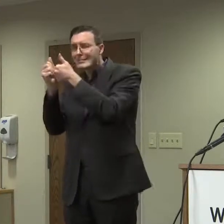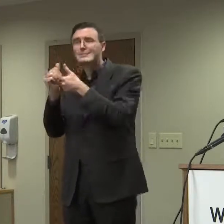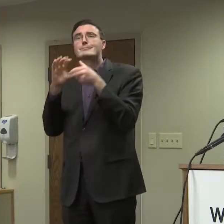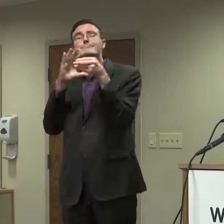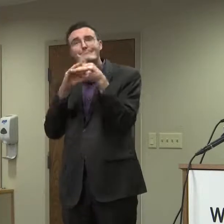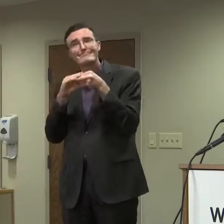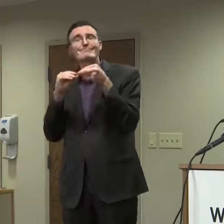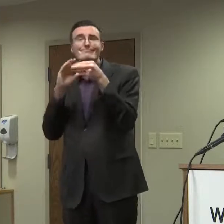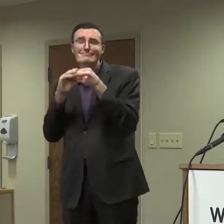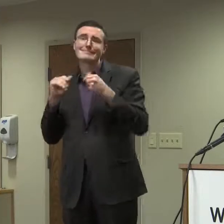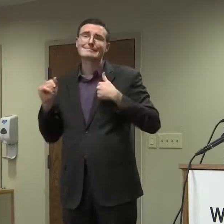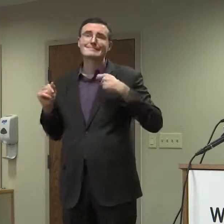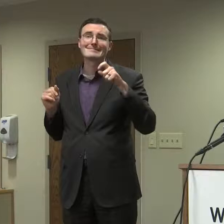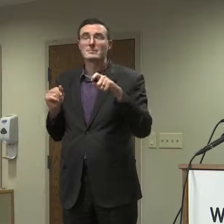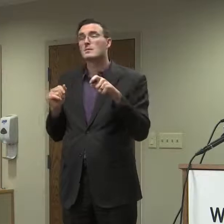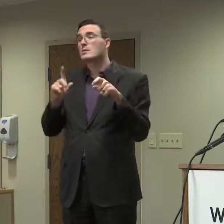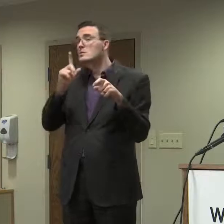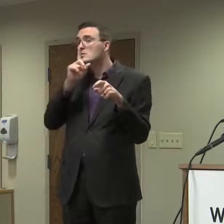personal requests.